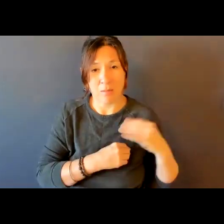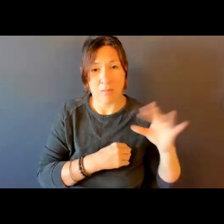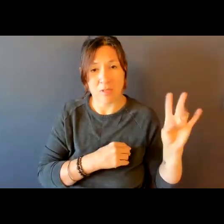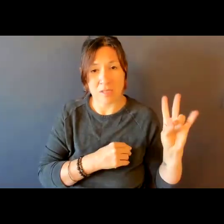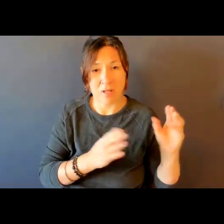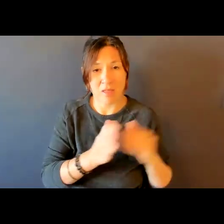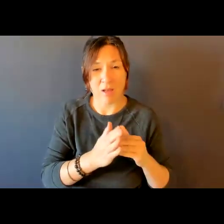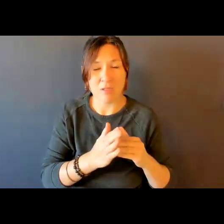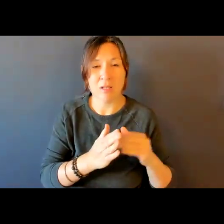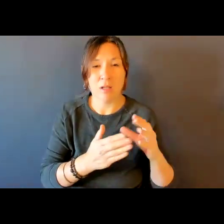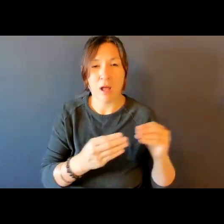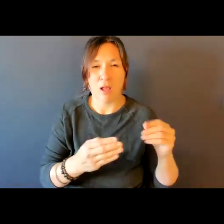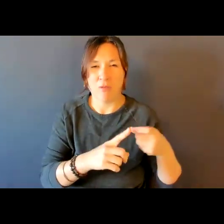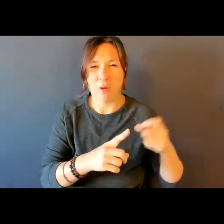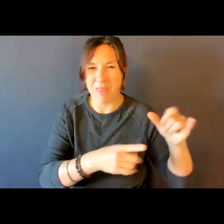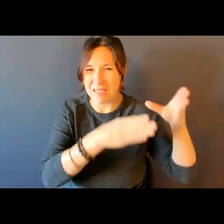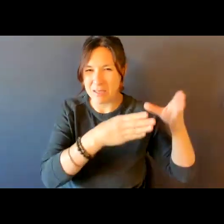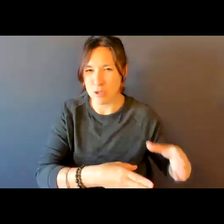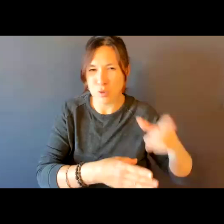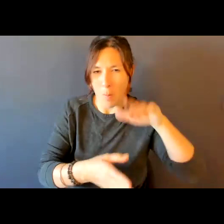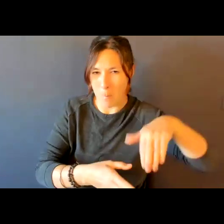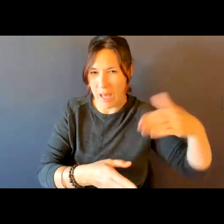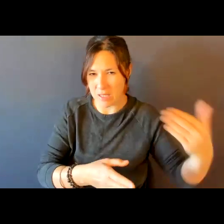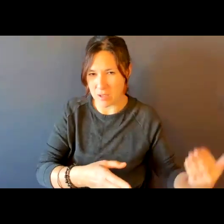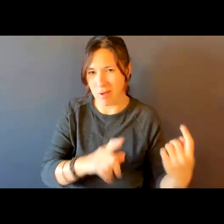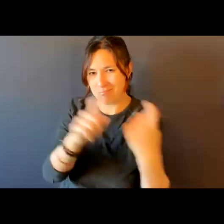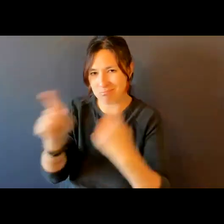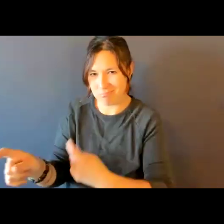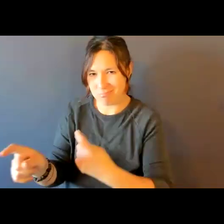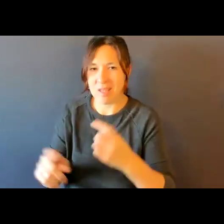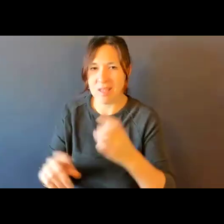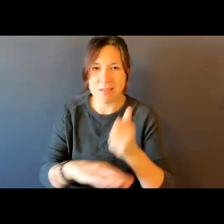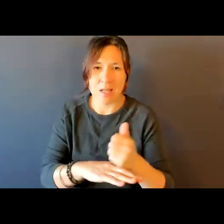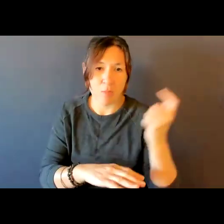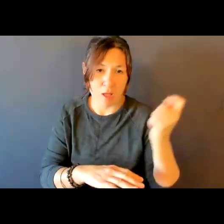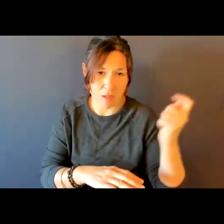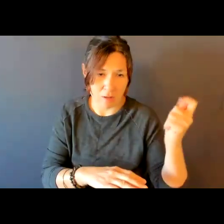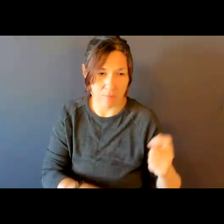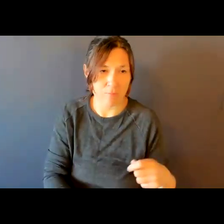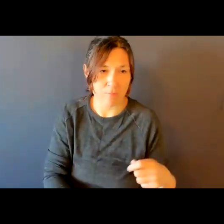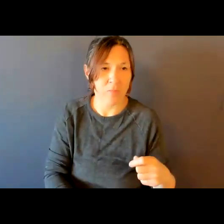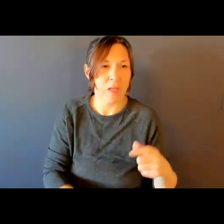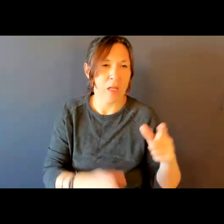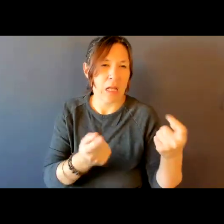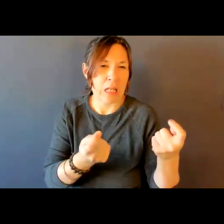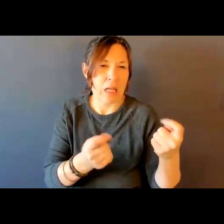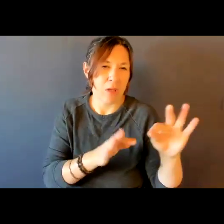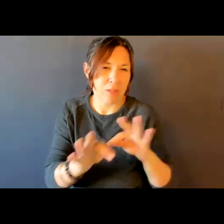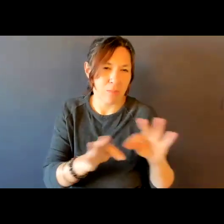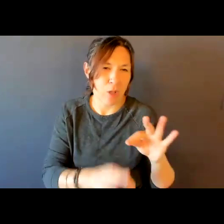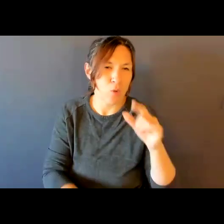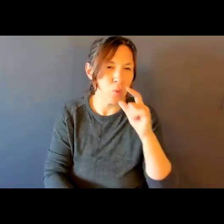the estate to establish the scholarships. Here's a little background on Mr. Levinson. He was born